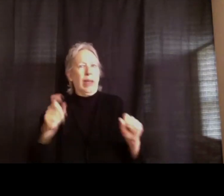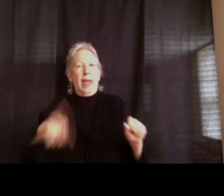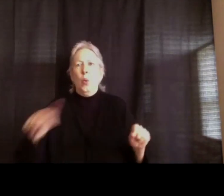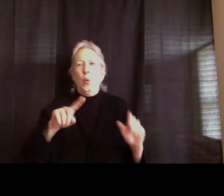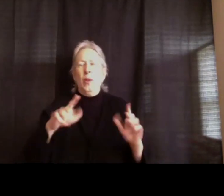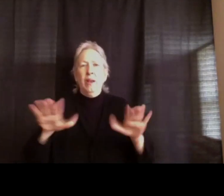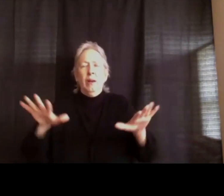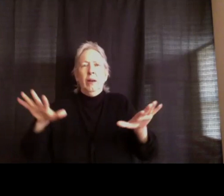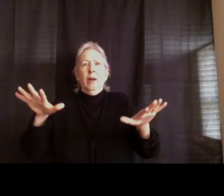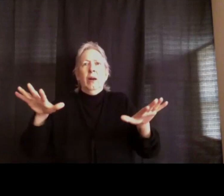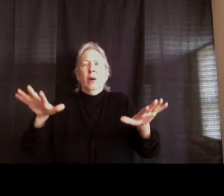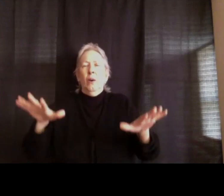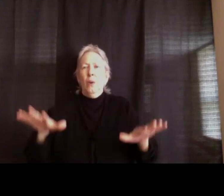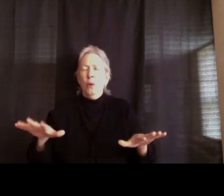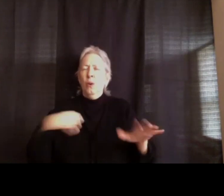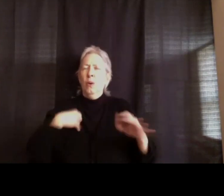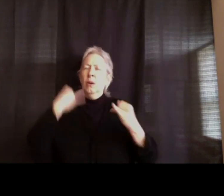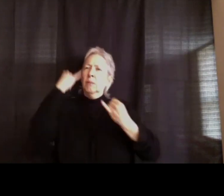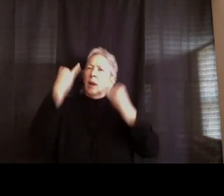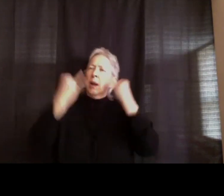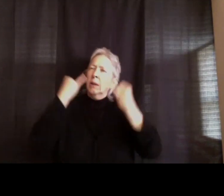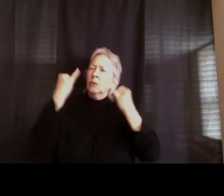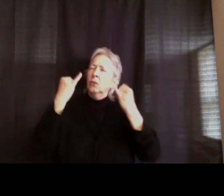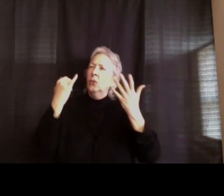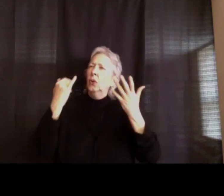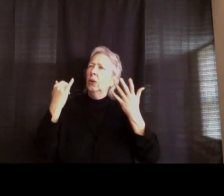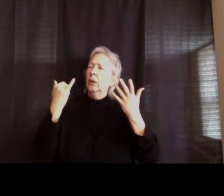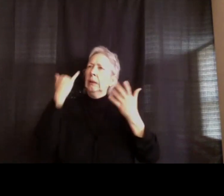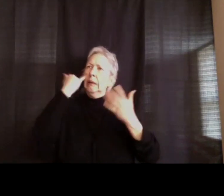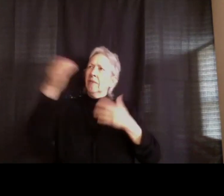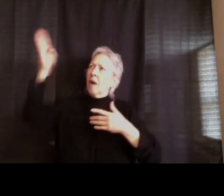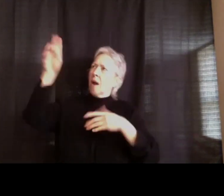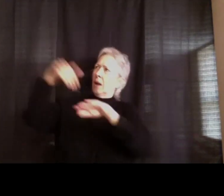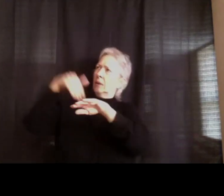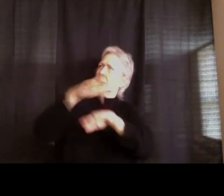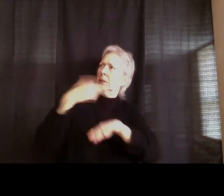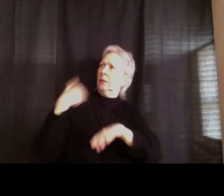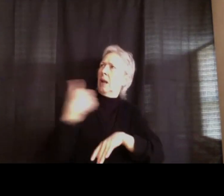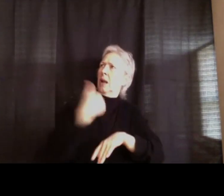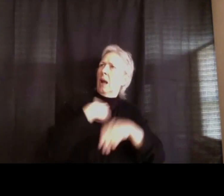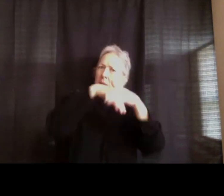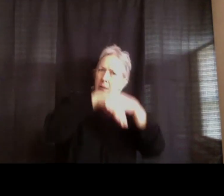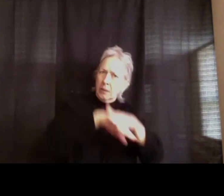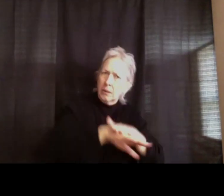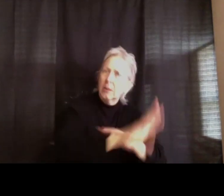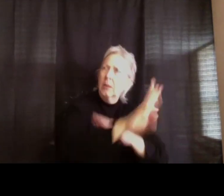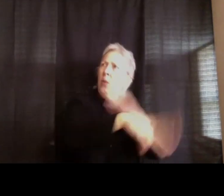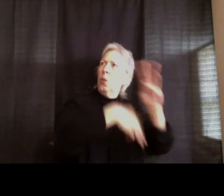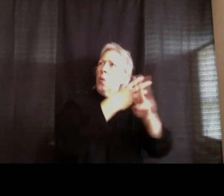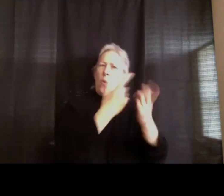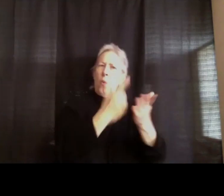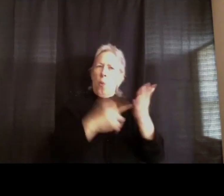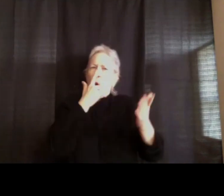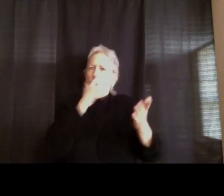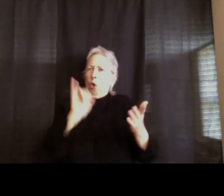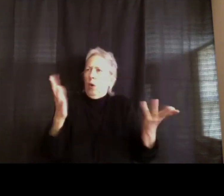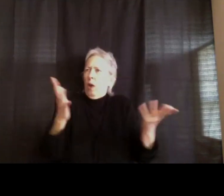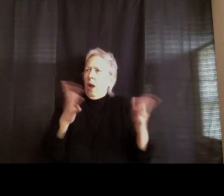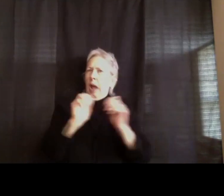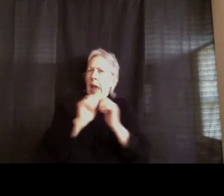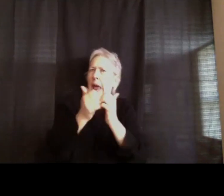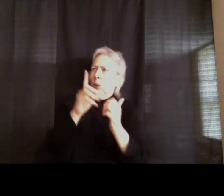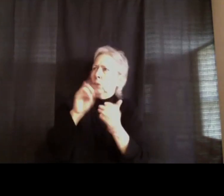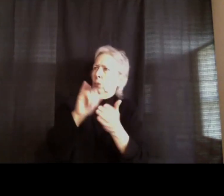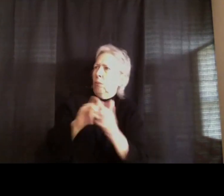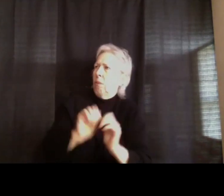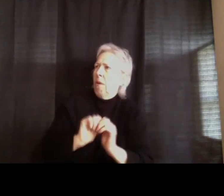actually look like to be the sent ones out in the world to live and share God's resurrection power